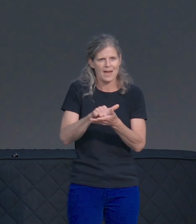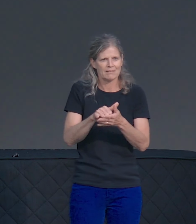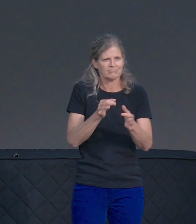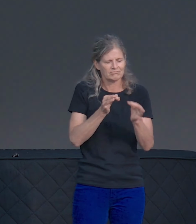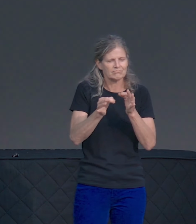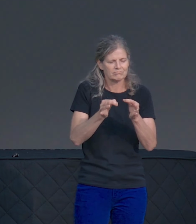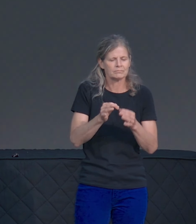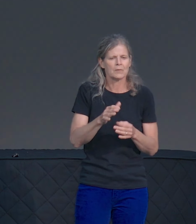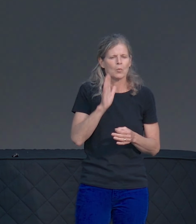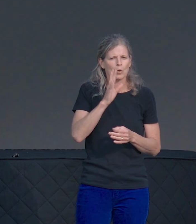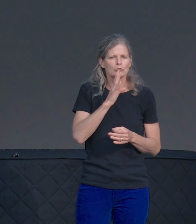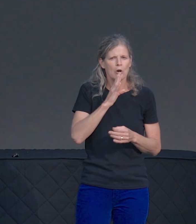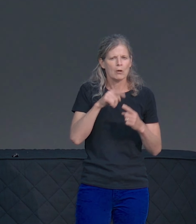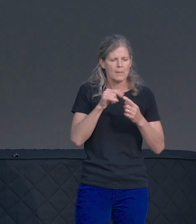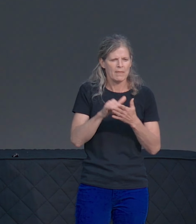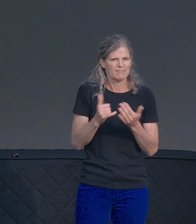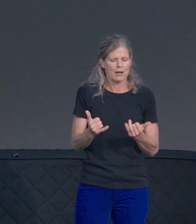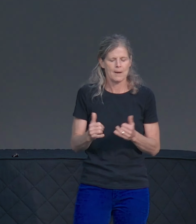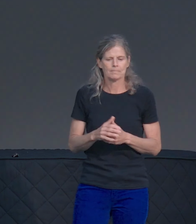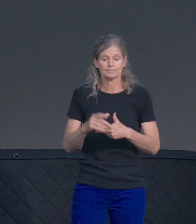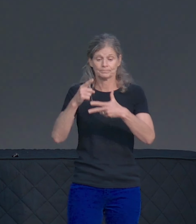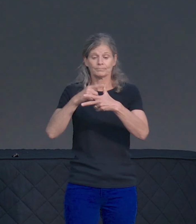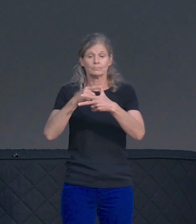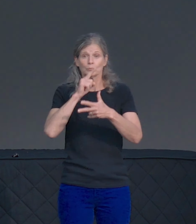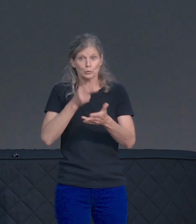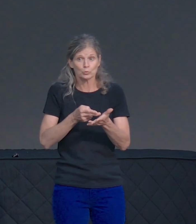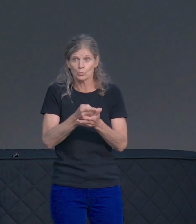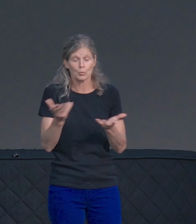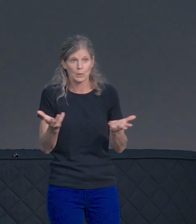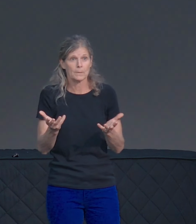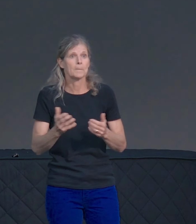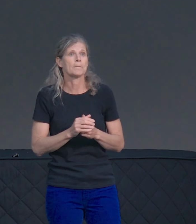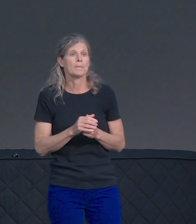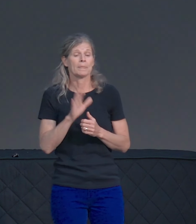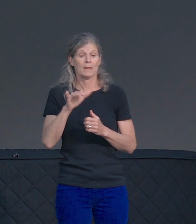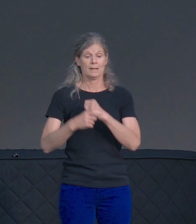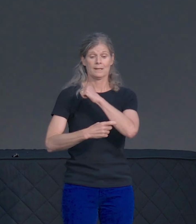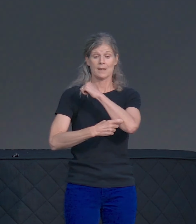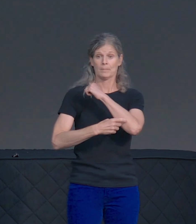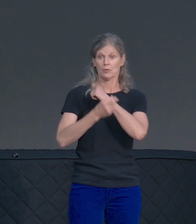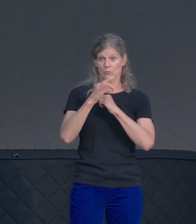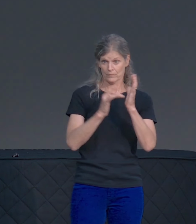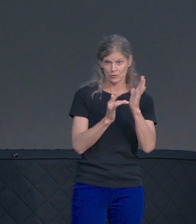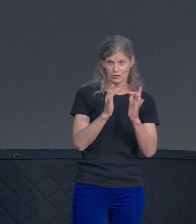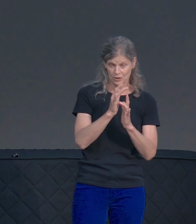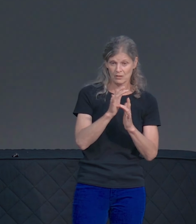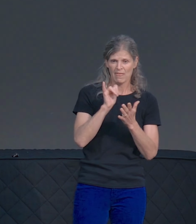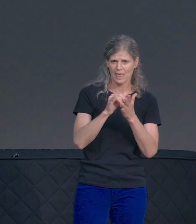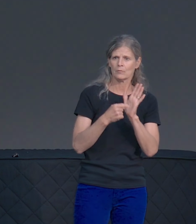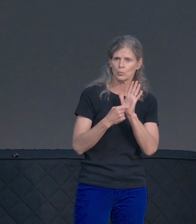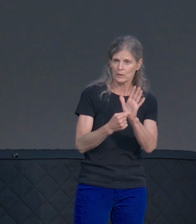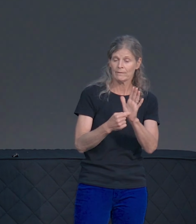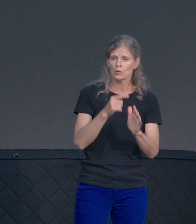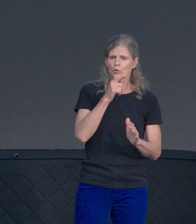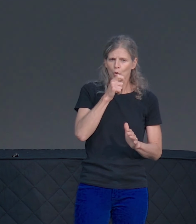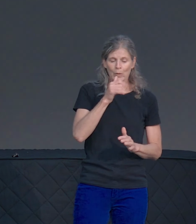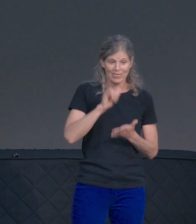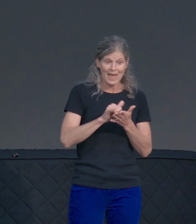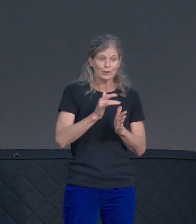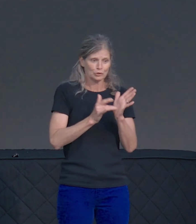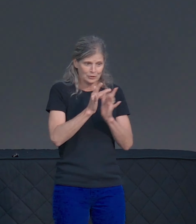work our way through those now. The first truth is this. The temptation of Jesus reveals his true